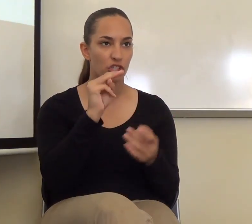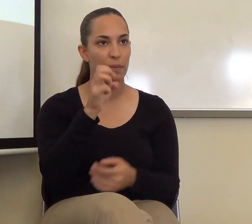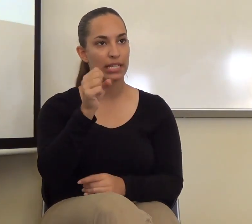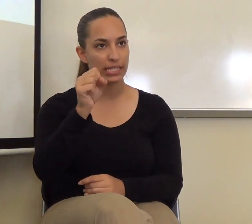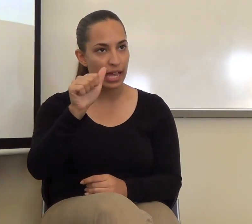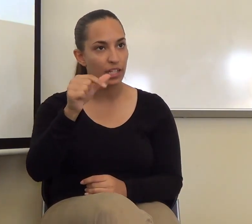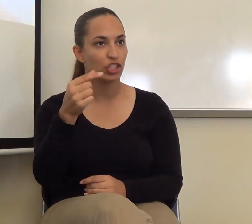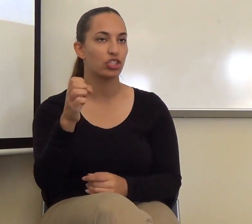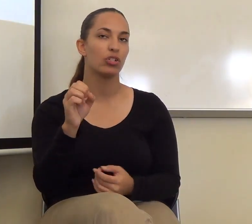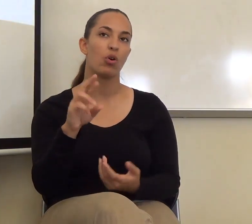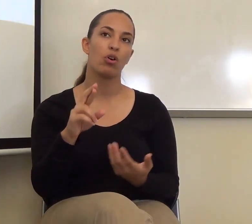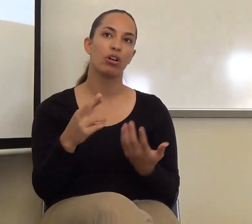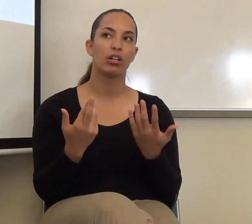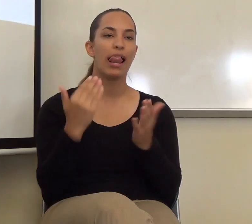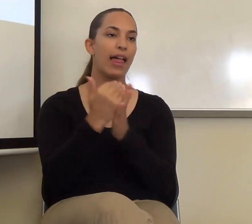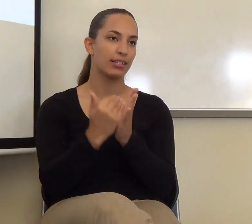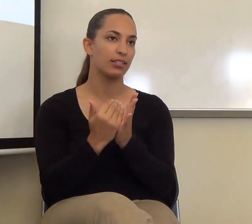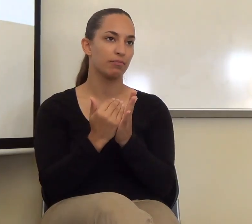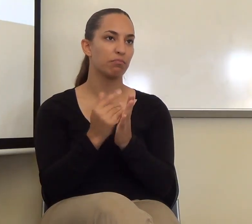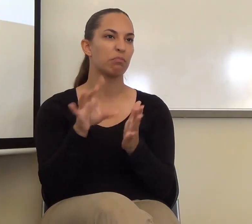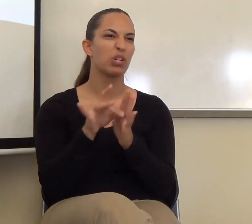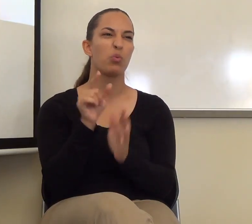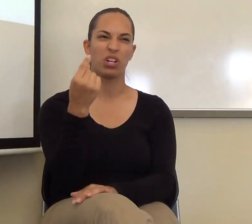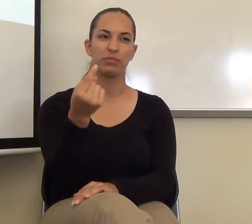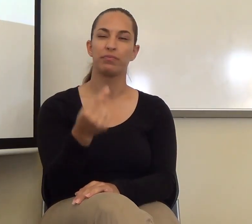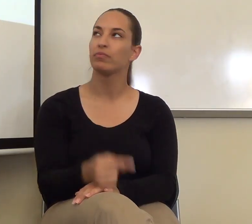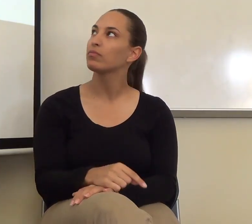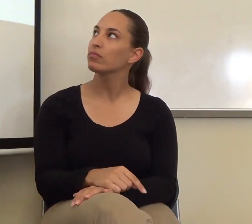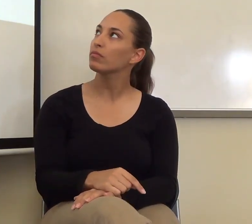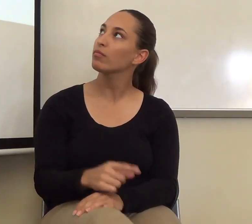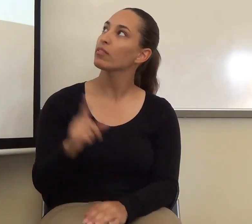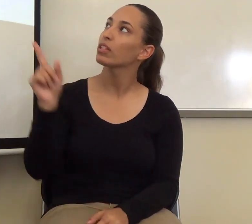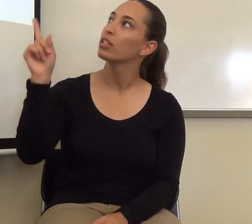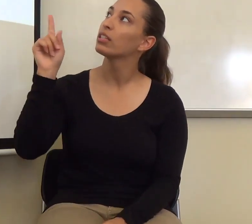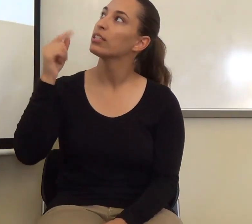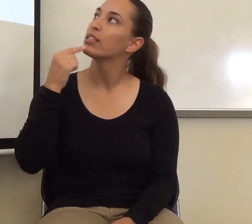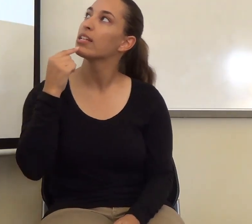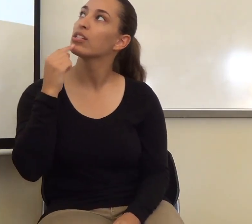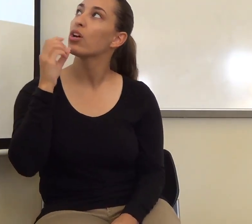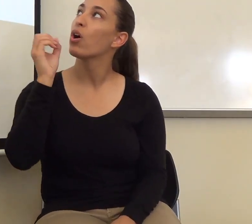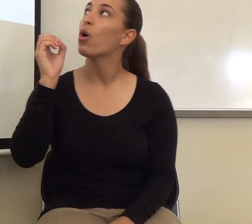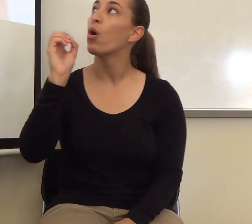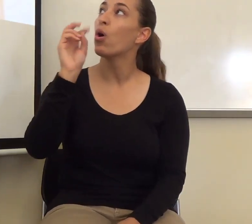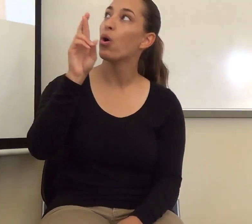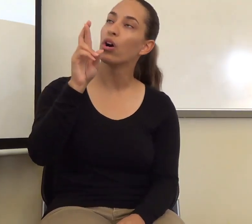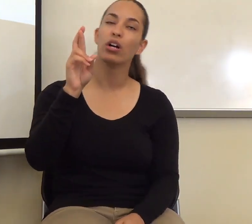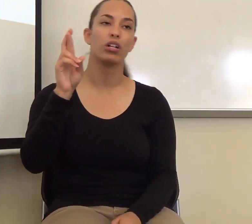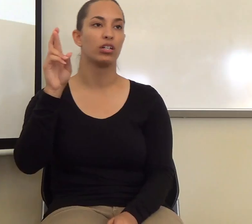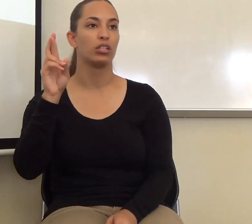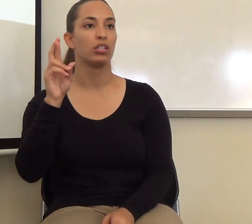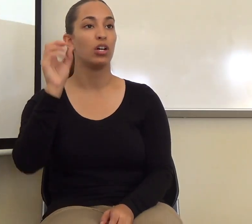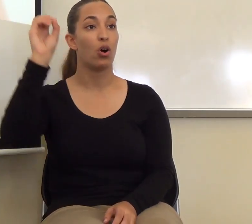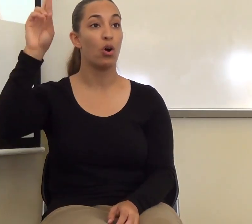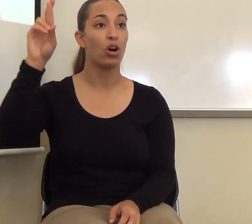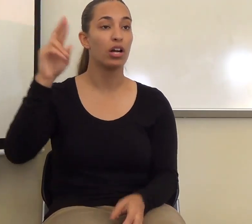this. This is an or. What I want you to do is choose this or this.